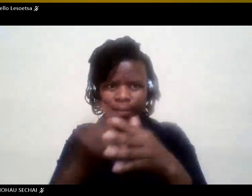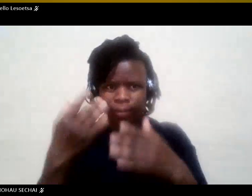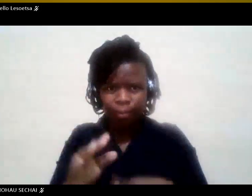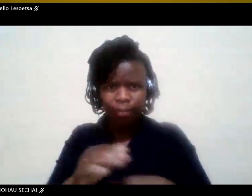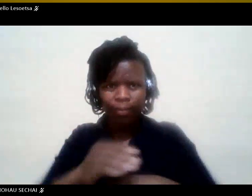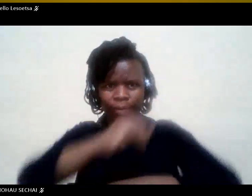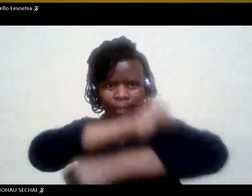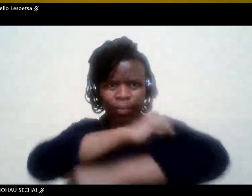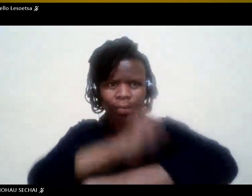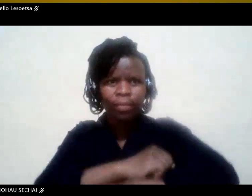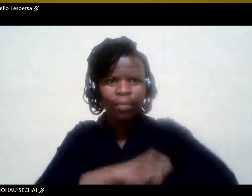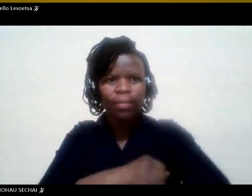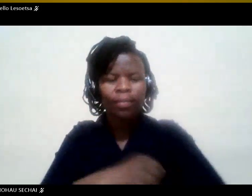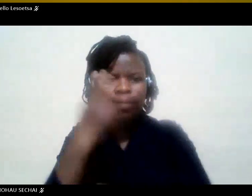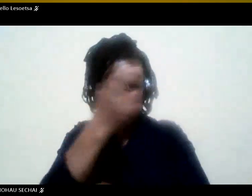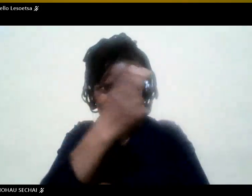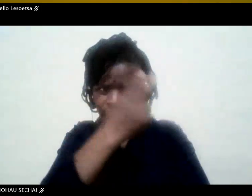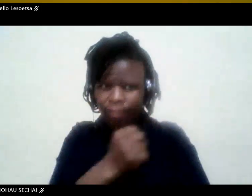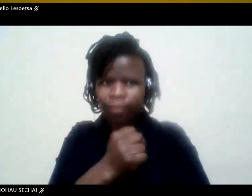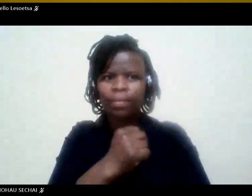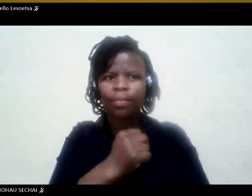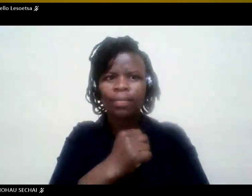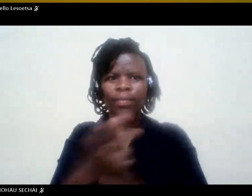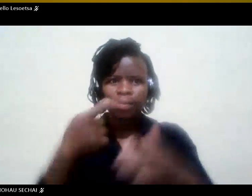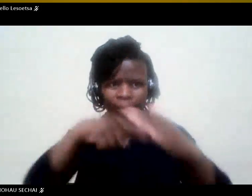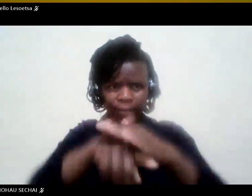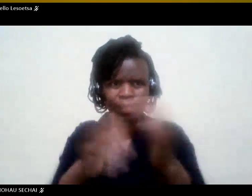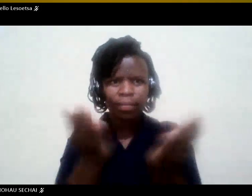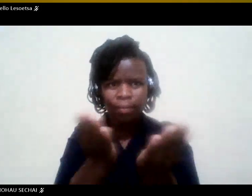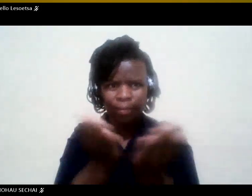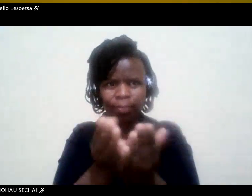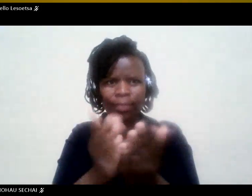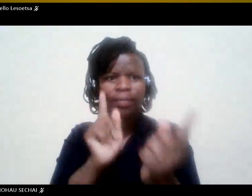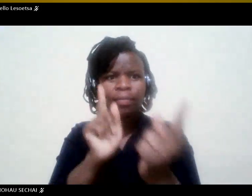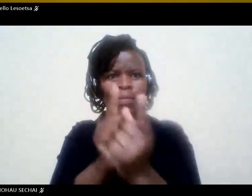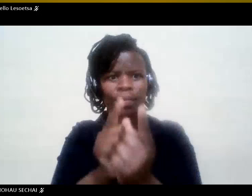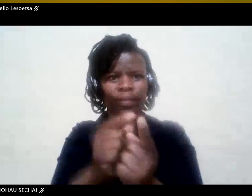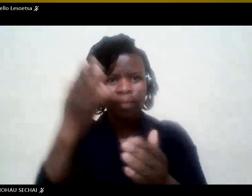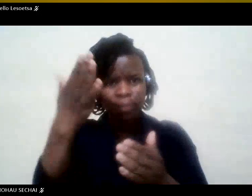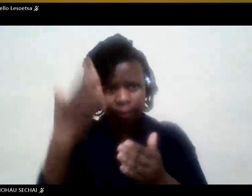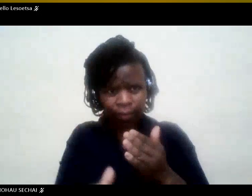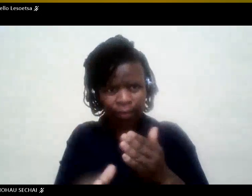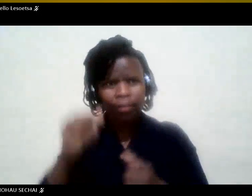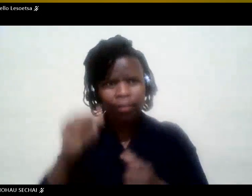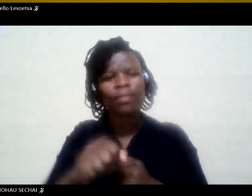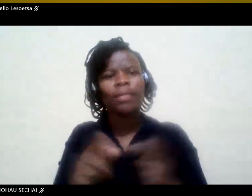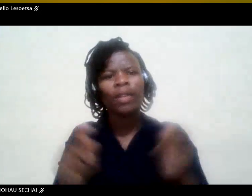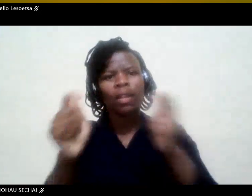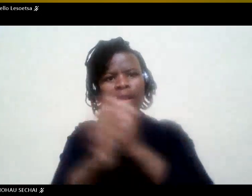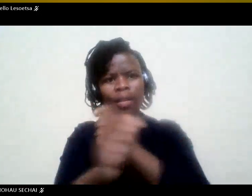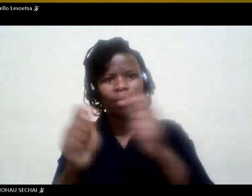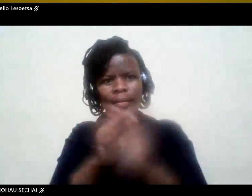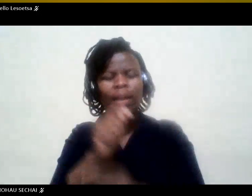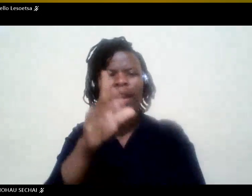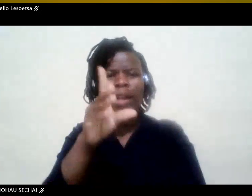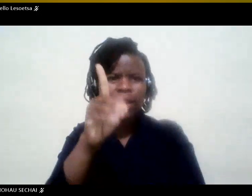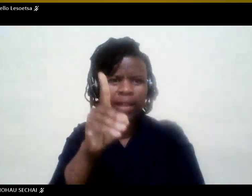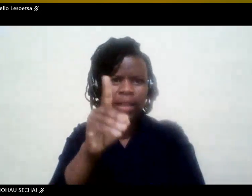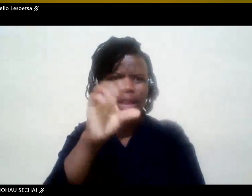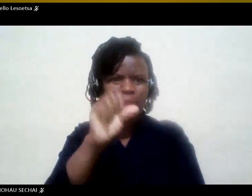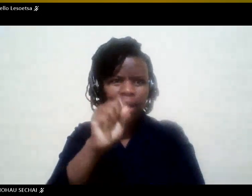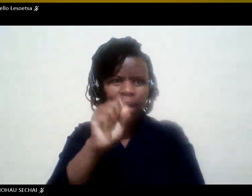be your approach? Because remember, at the end of the day, we have to evolve into a DSC approach. I keep mentioning it. A DSC